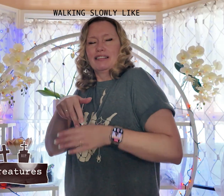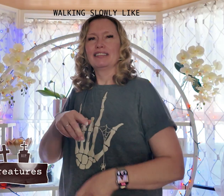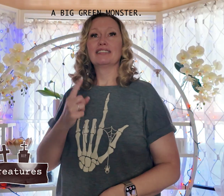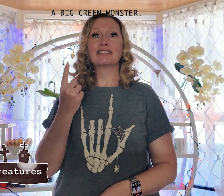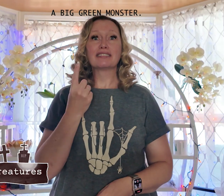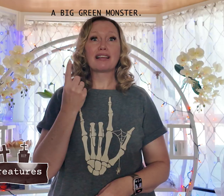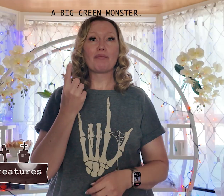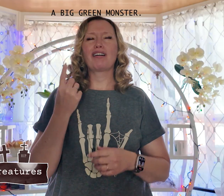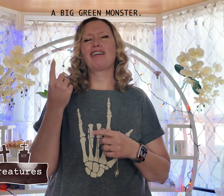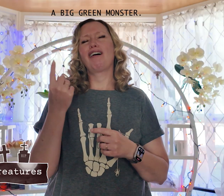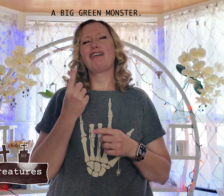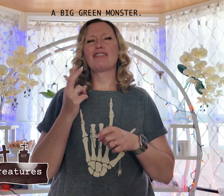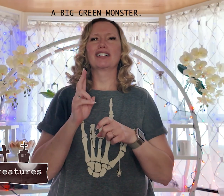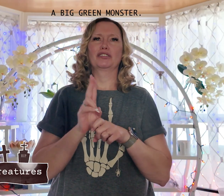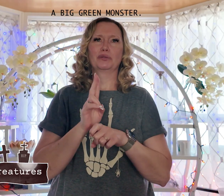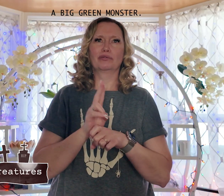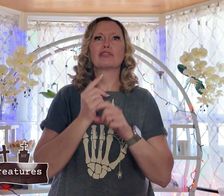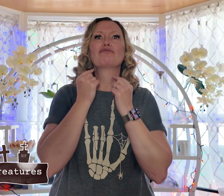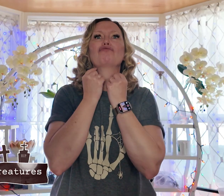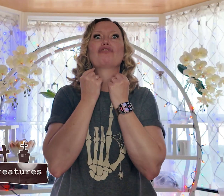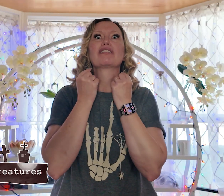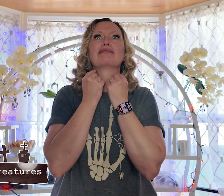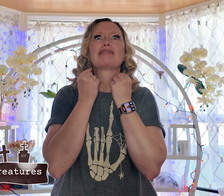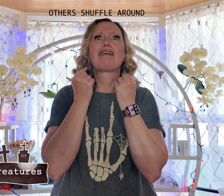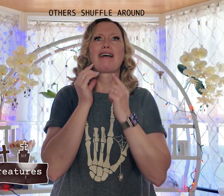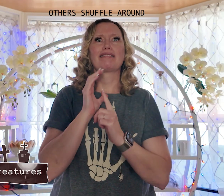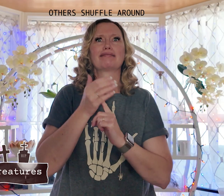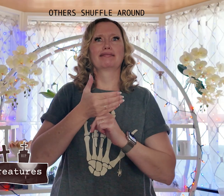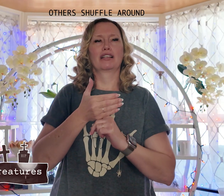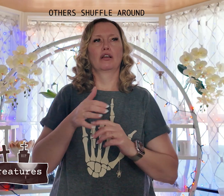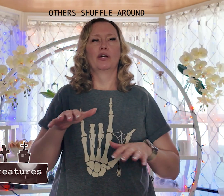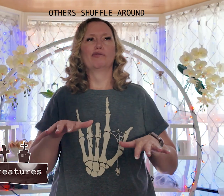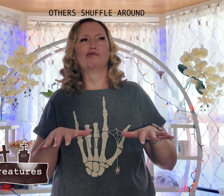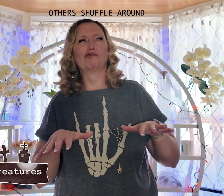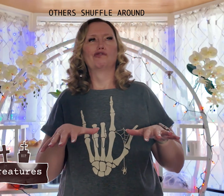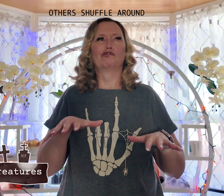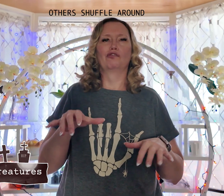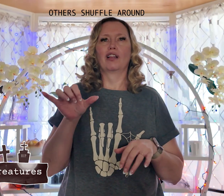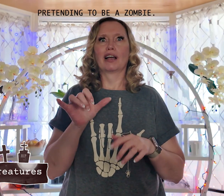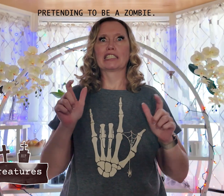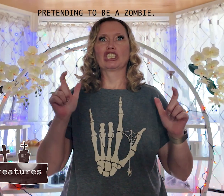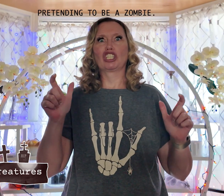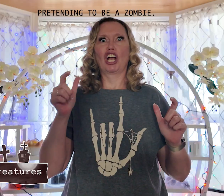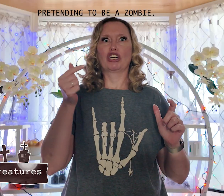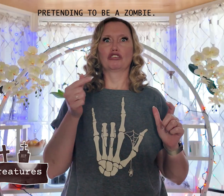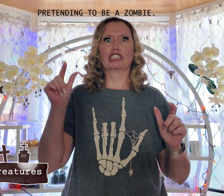a big green monster. Others shuffle around pretending to be